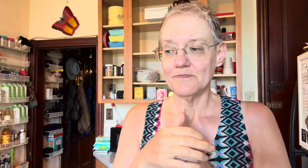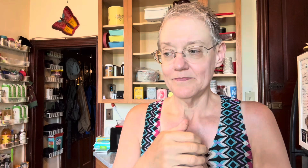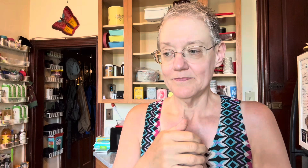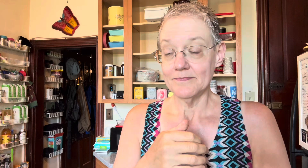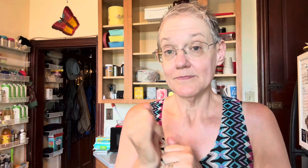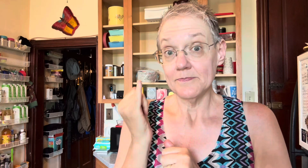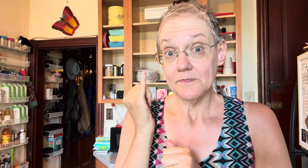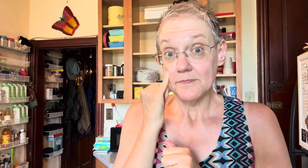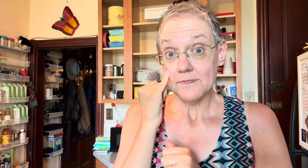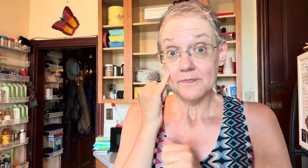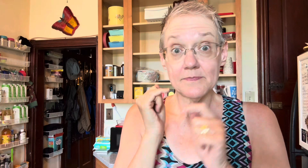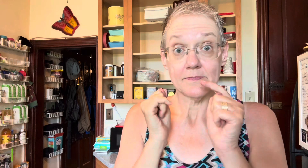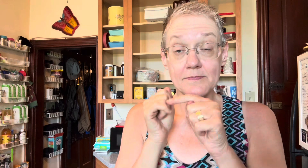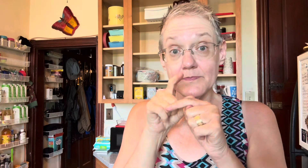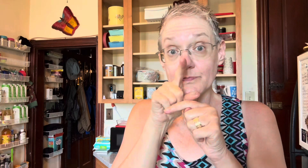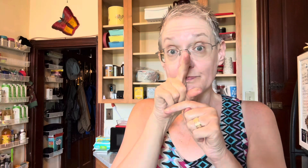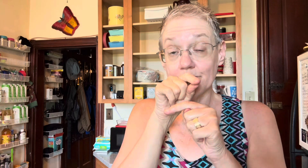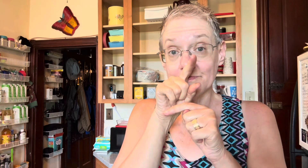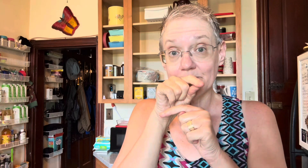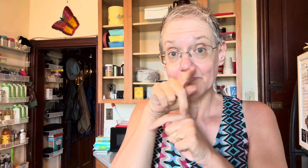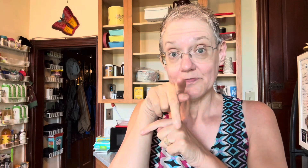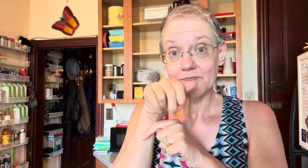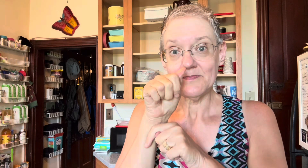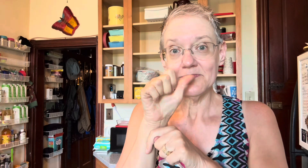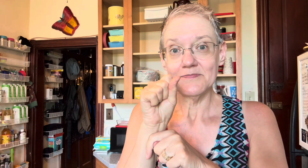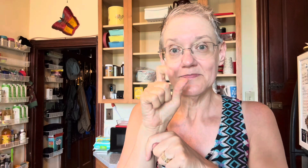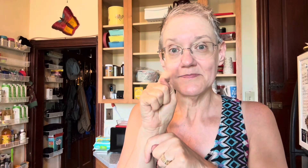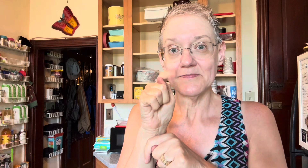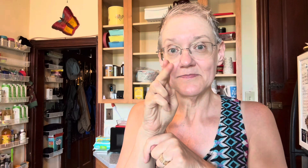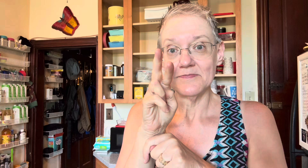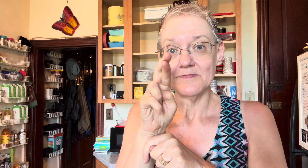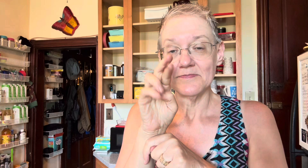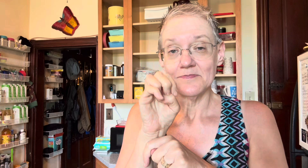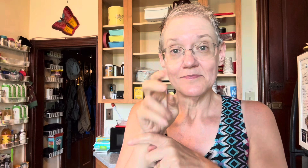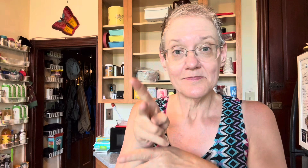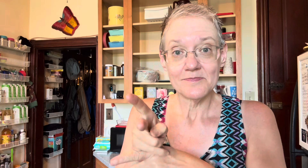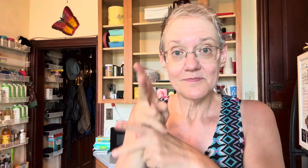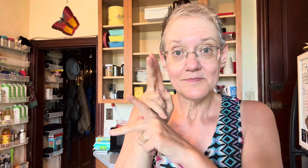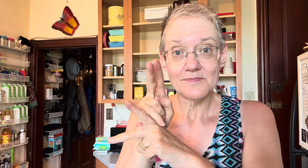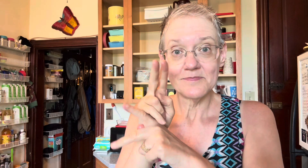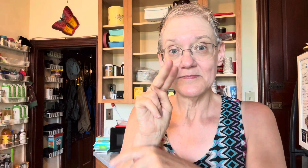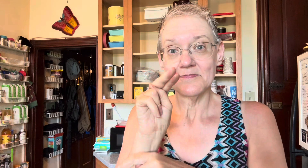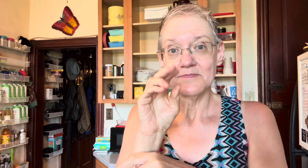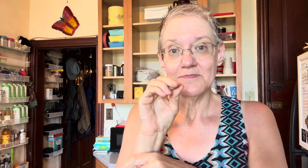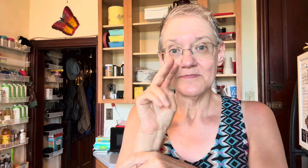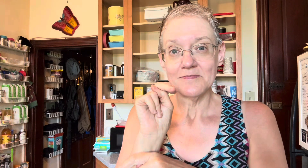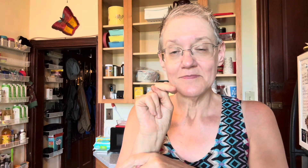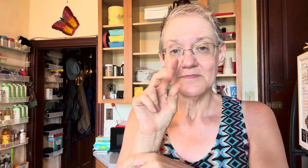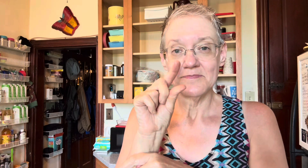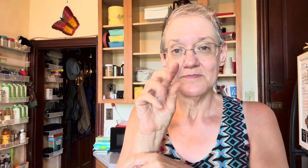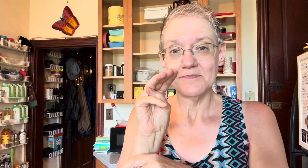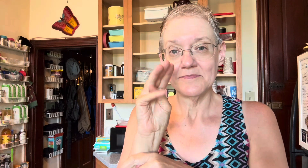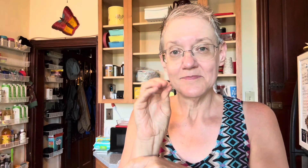Now, if this chicken was pasture raised, and was fed with